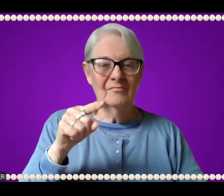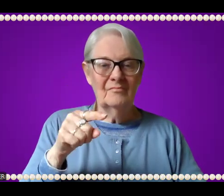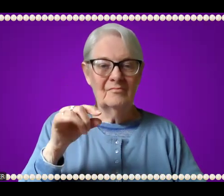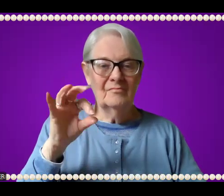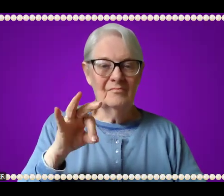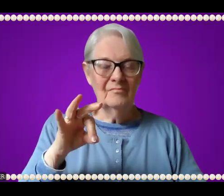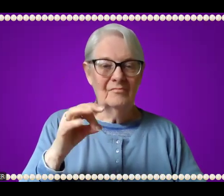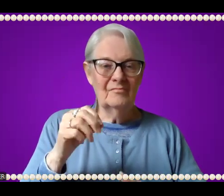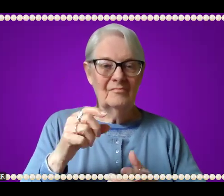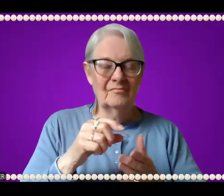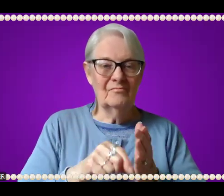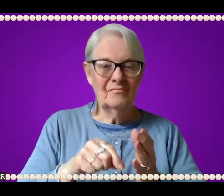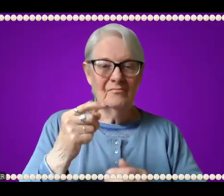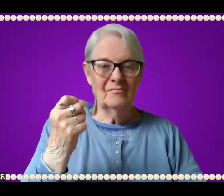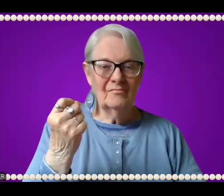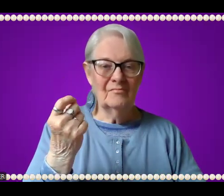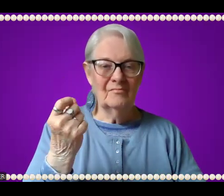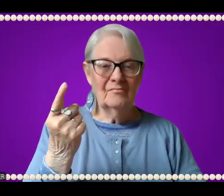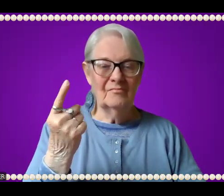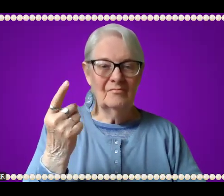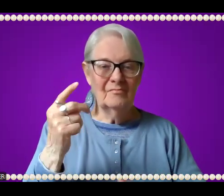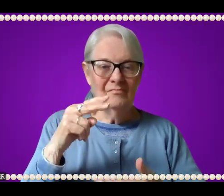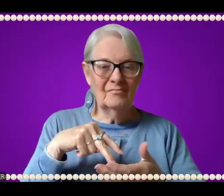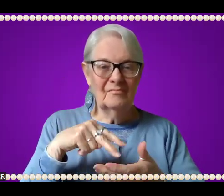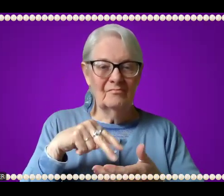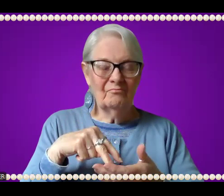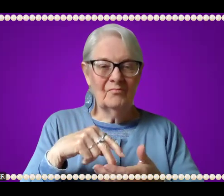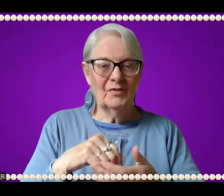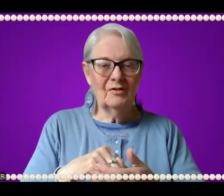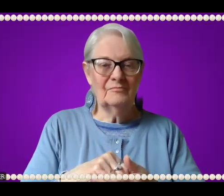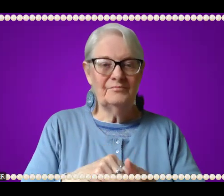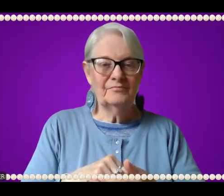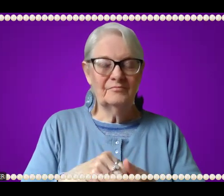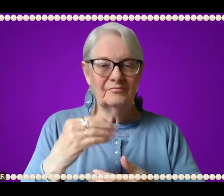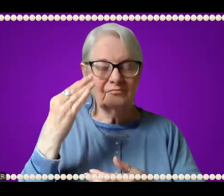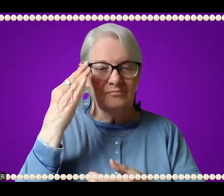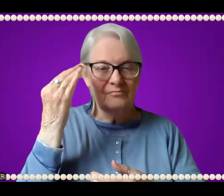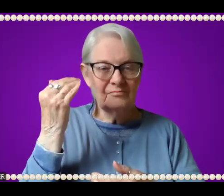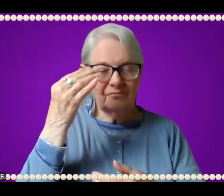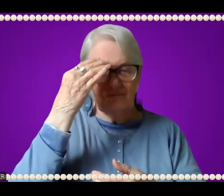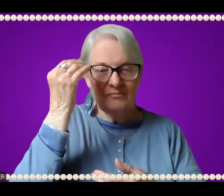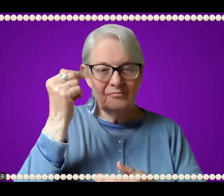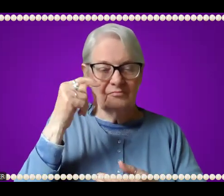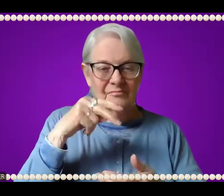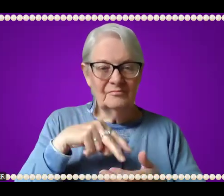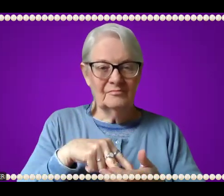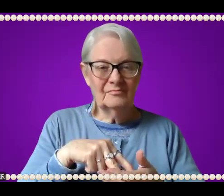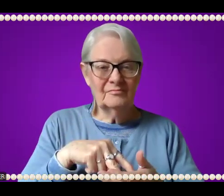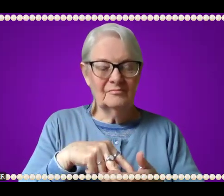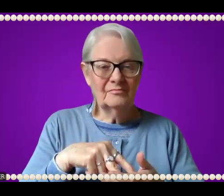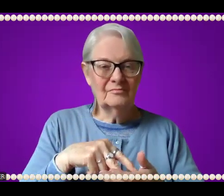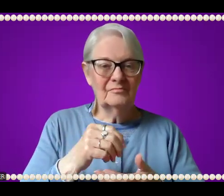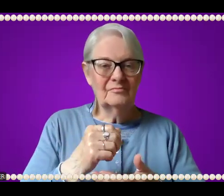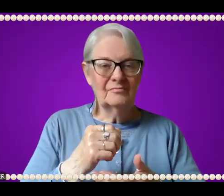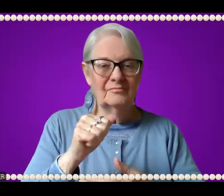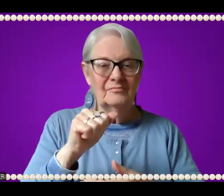the reason I am doing this live instead of have it copy pasted is because I want you to be able to see. I use an app